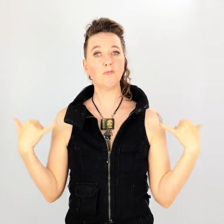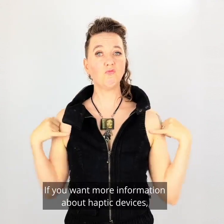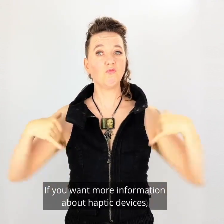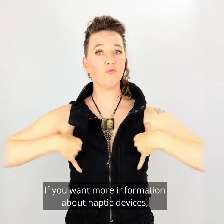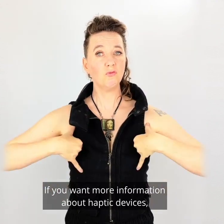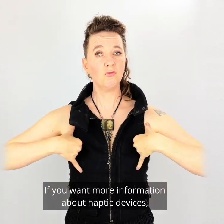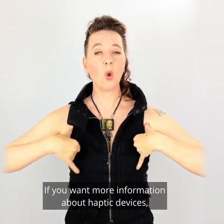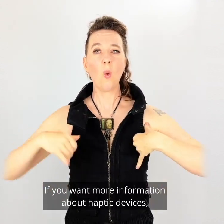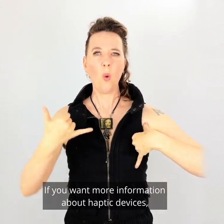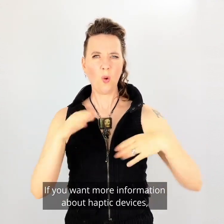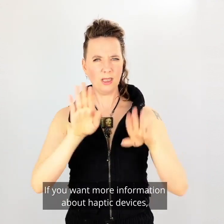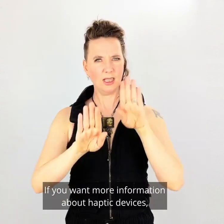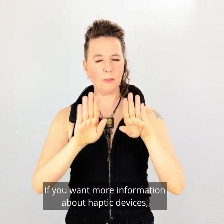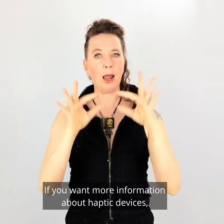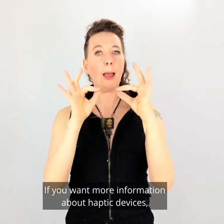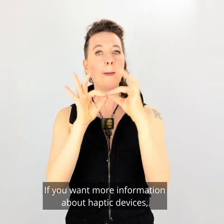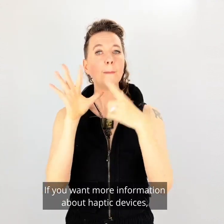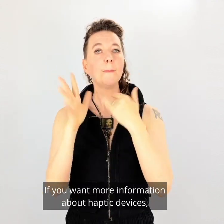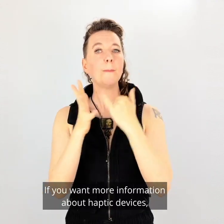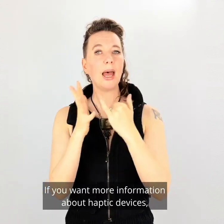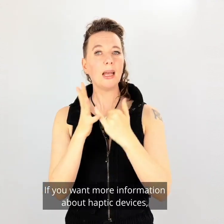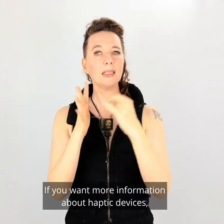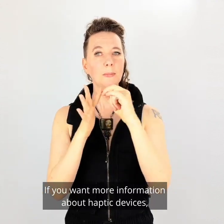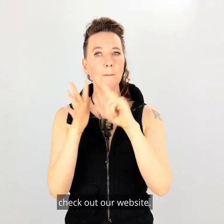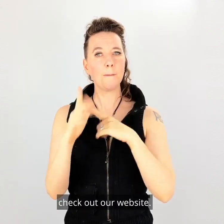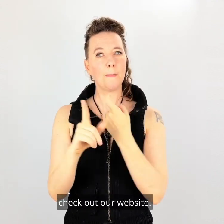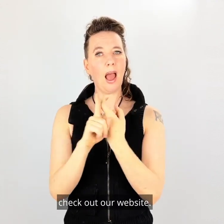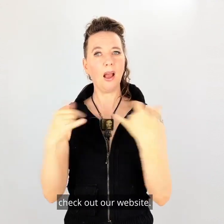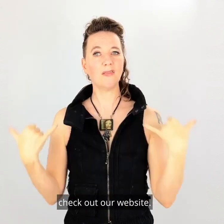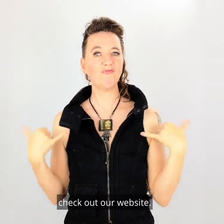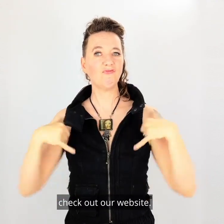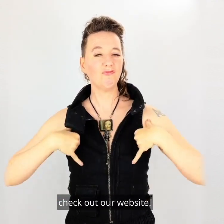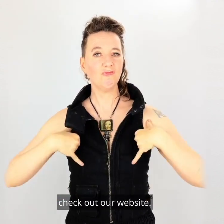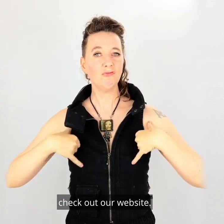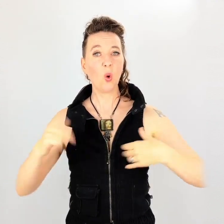you want more information about haptic devices, check out our website.